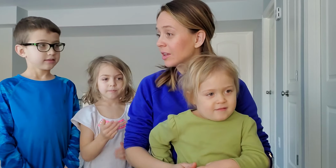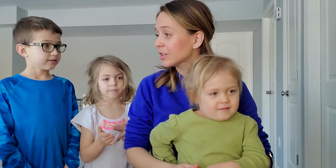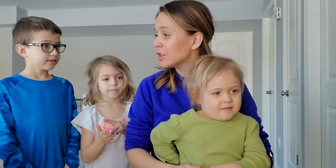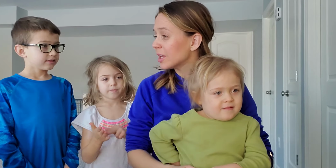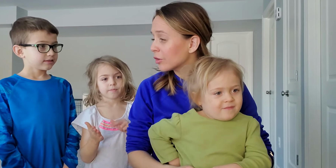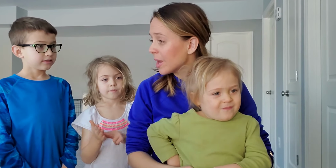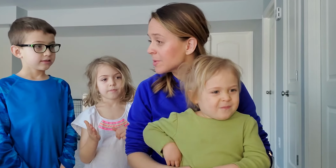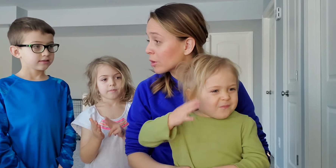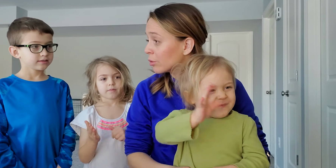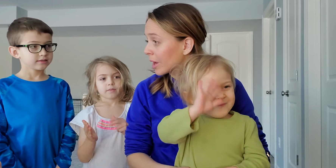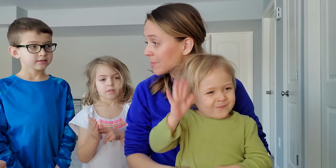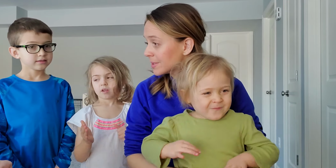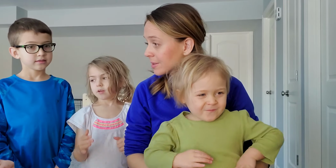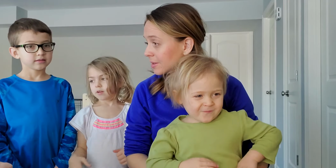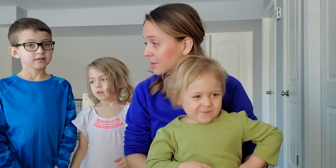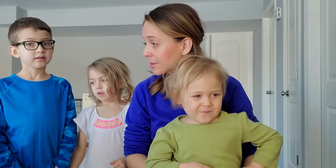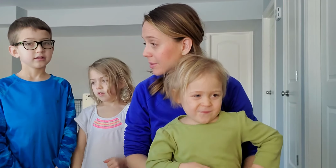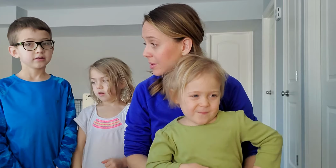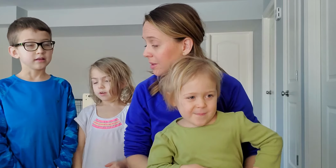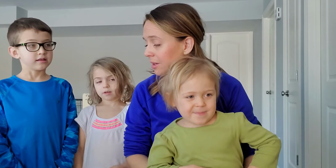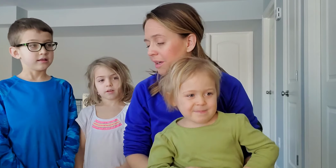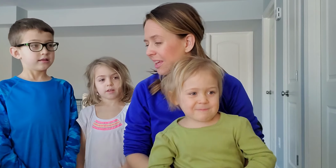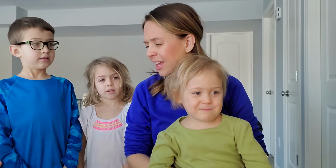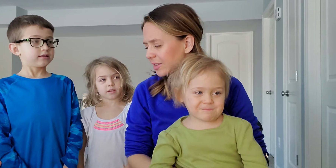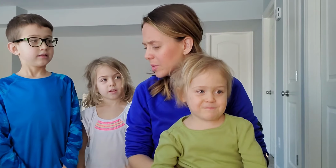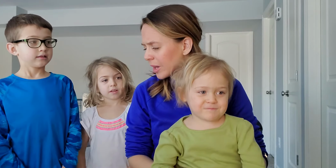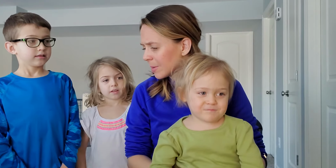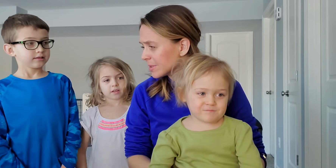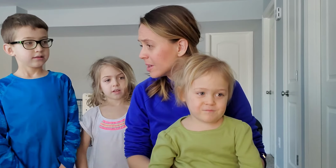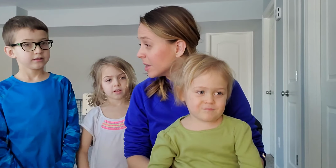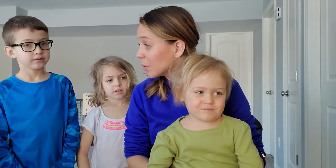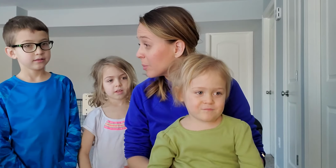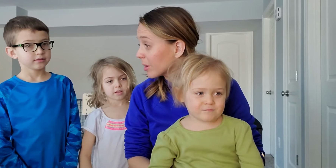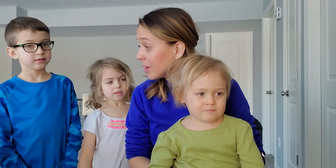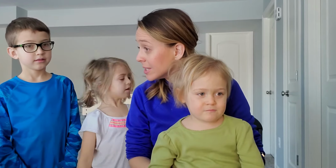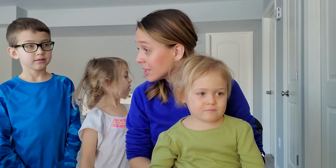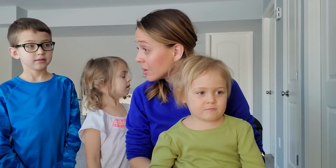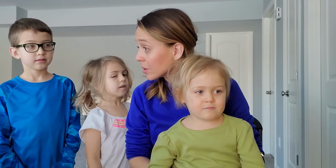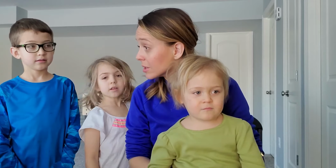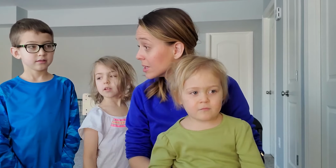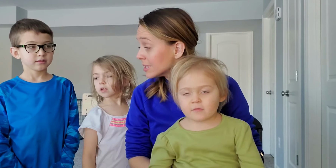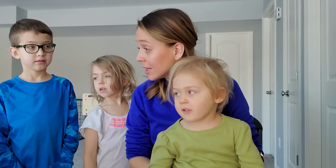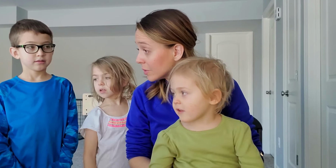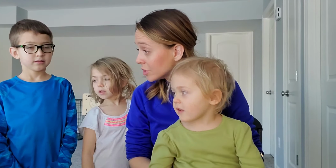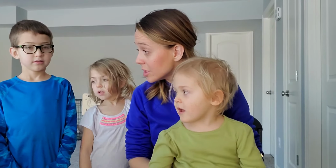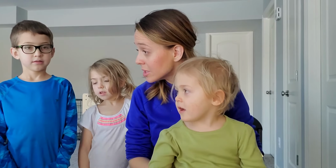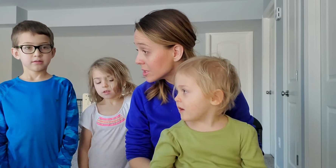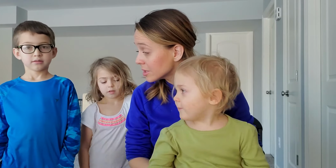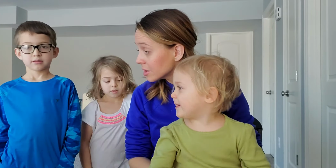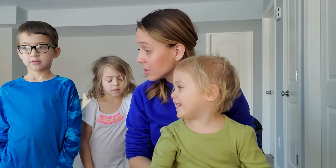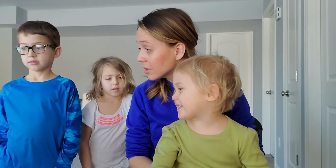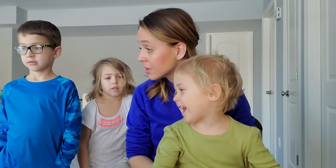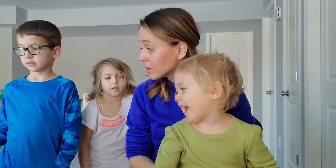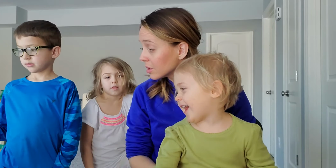Did you say crepes or grapes? Crepes. Can't do crepes. You want to bring pizza or sandwiches? Pizza! Which